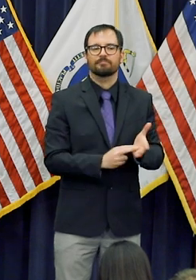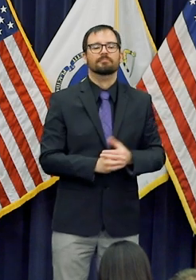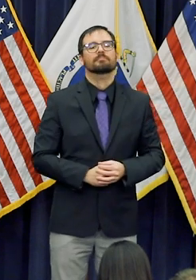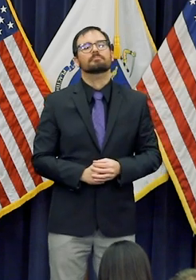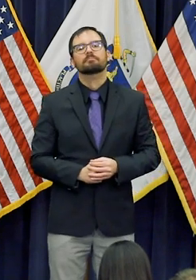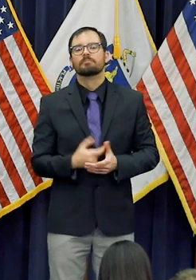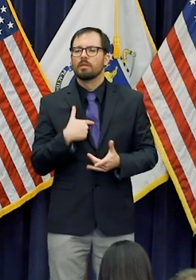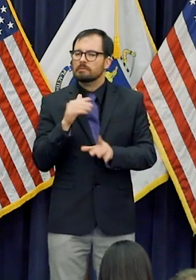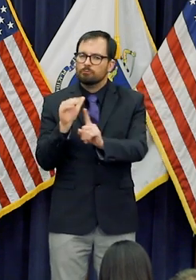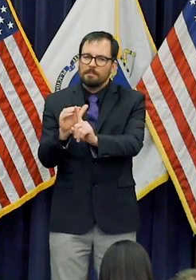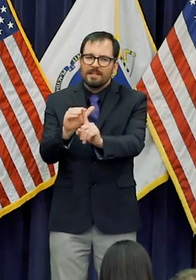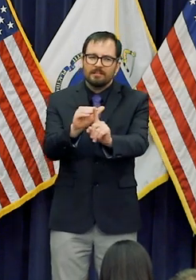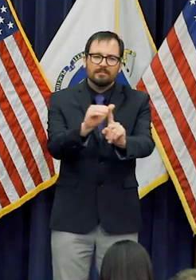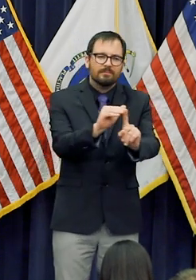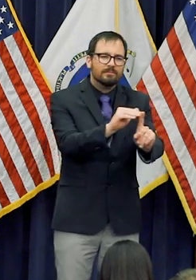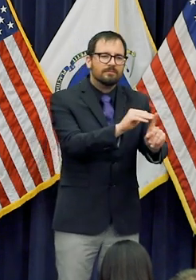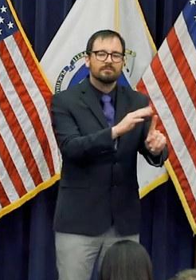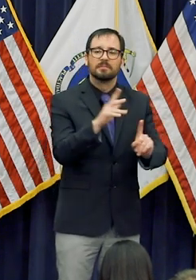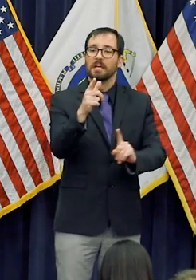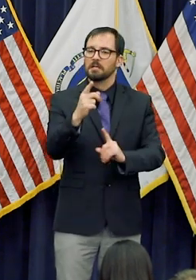in a state of emergency.